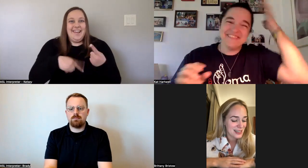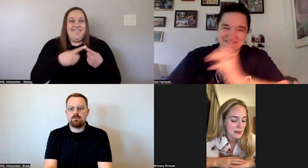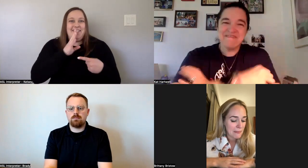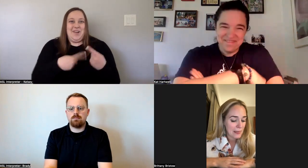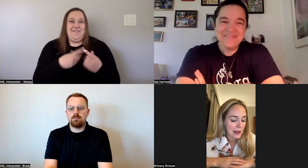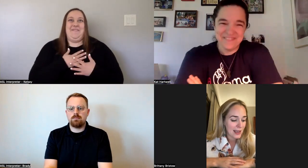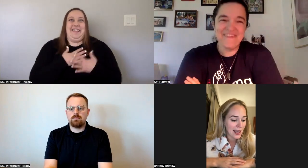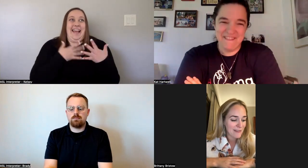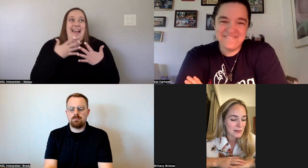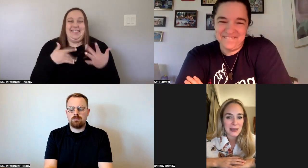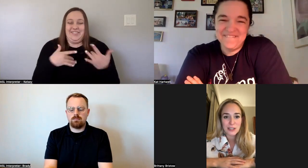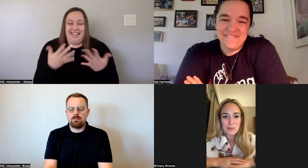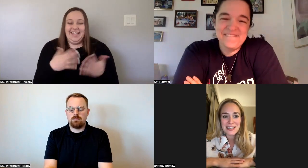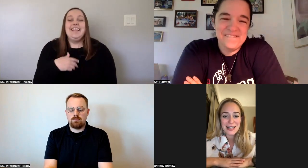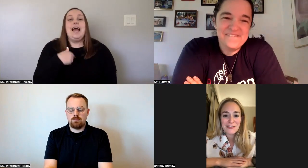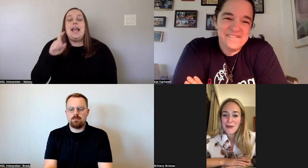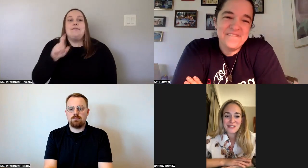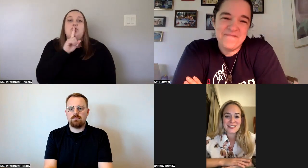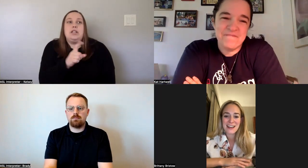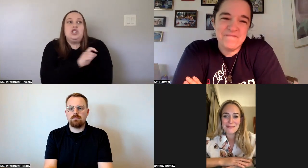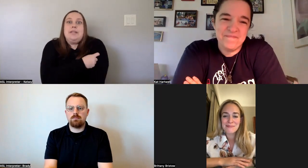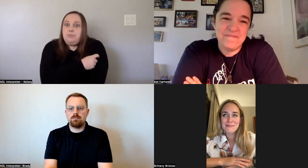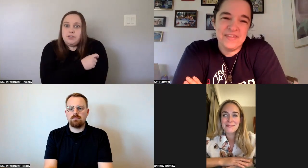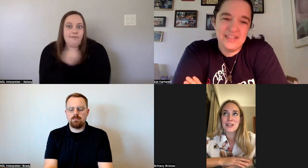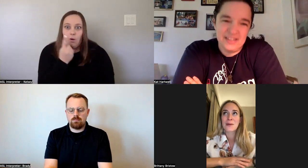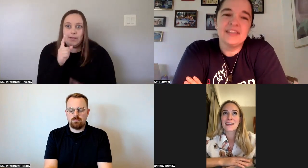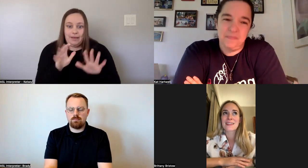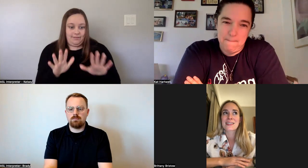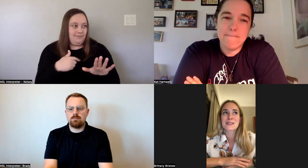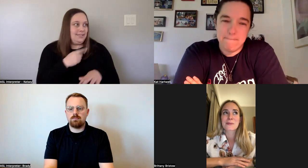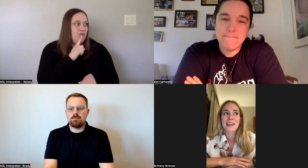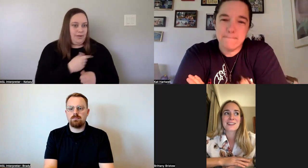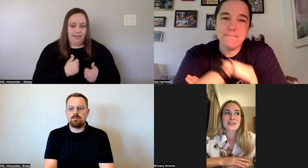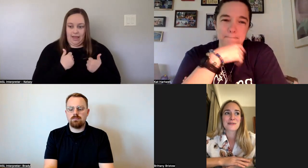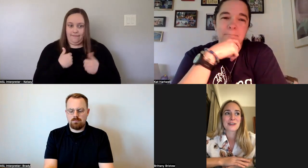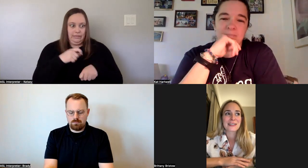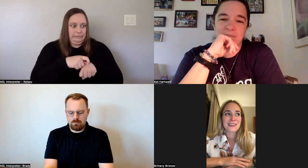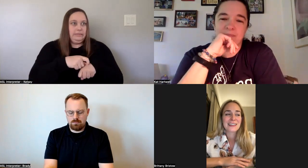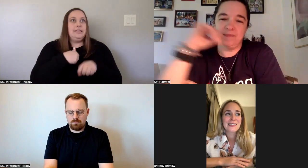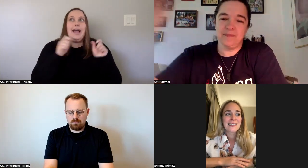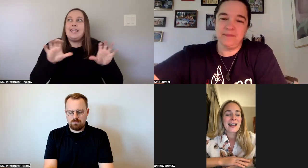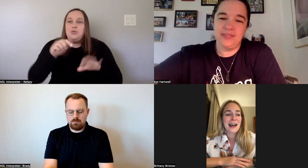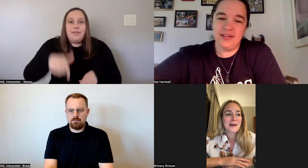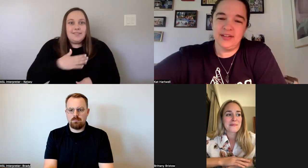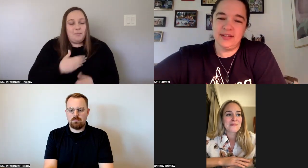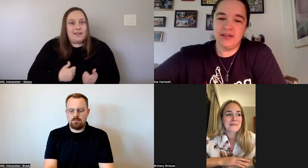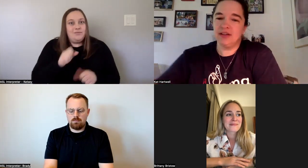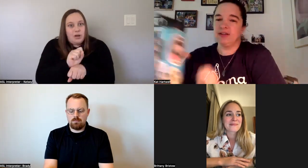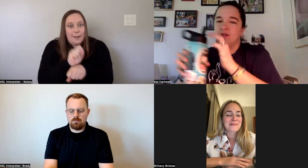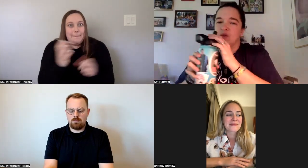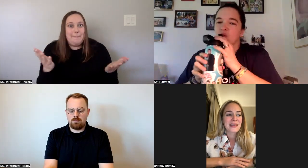because I have to pinch myself all the time knowing that this is what I get to do for a living.